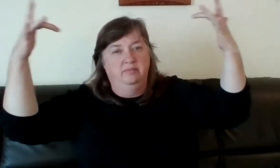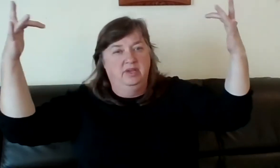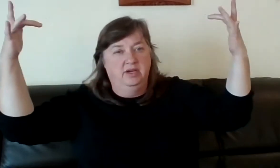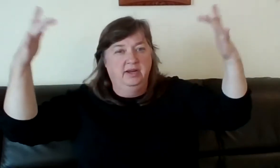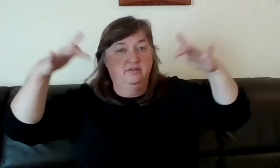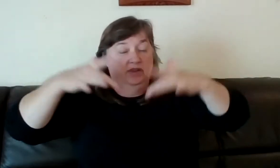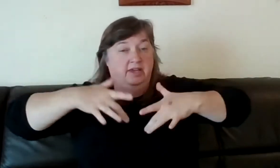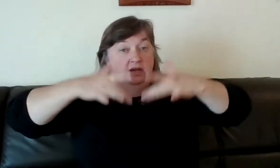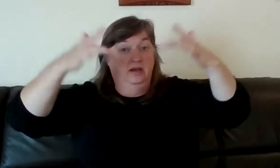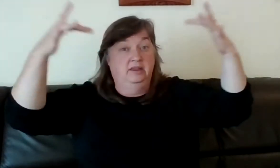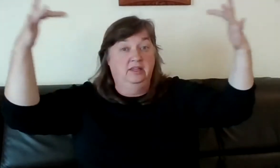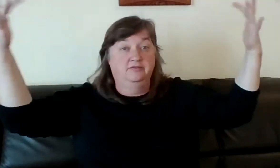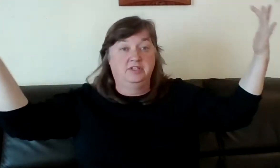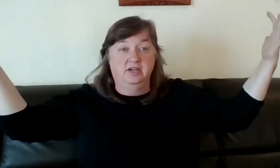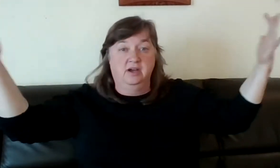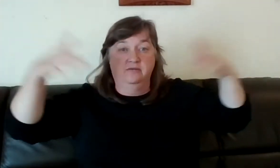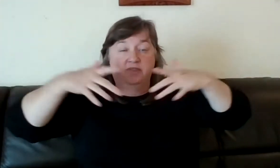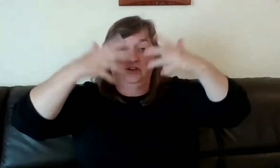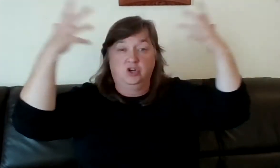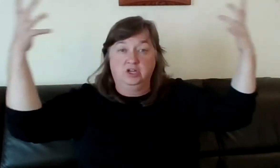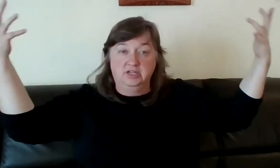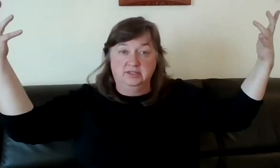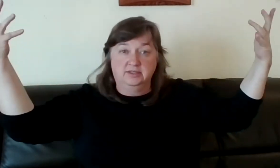be kind of like lifting of that darkness.